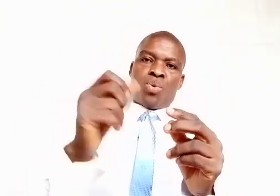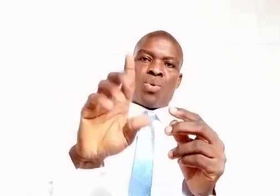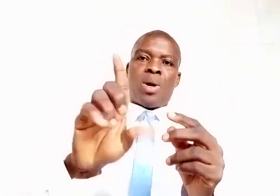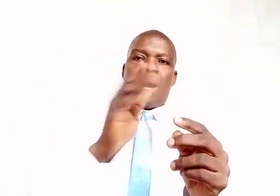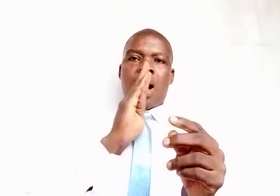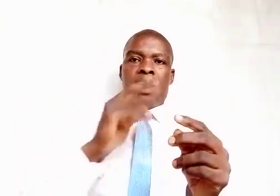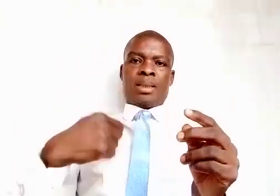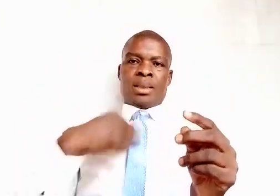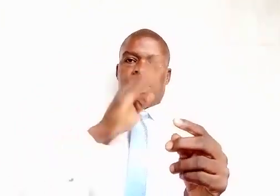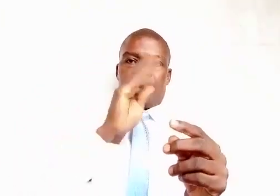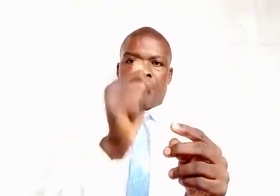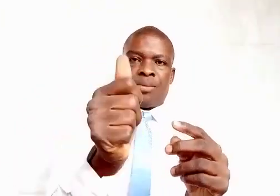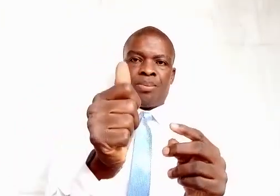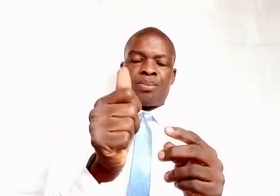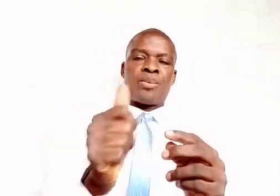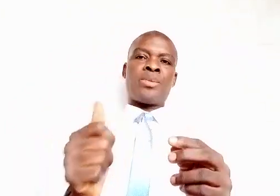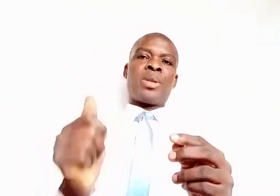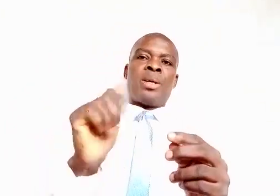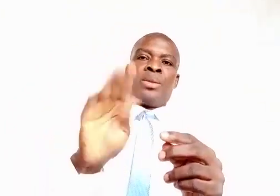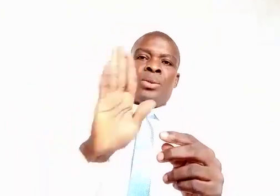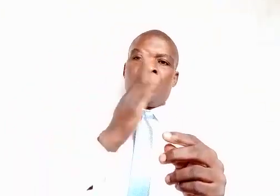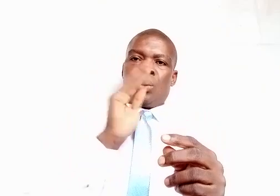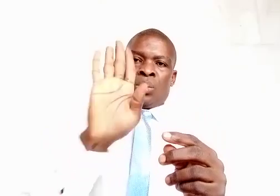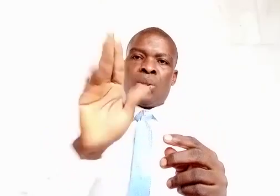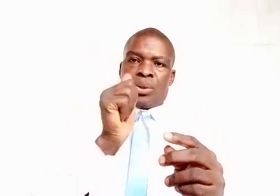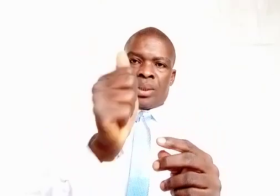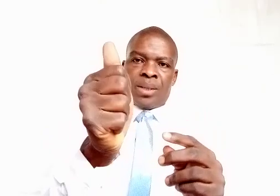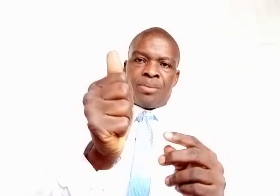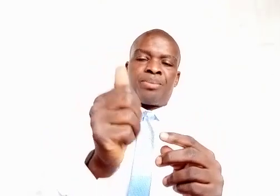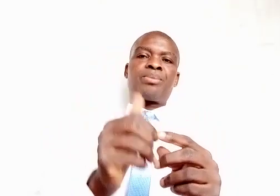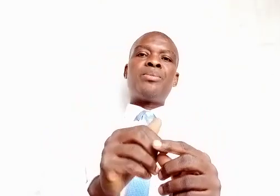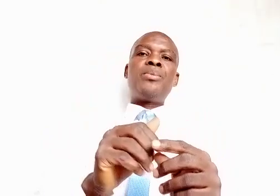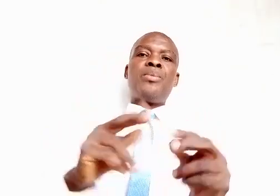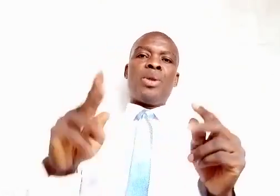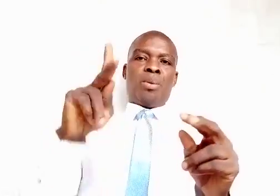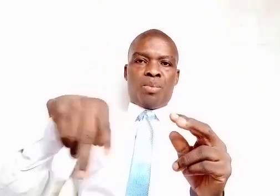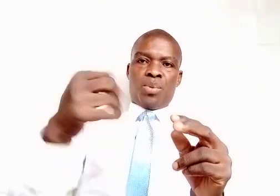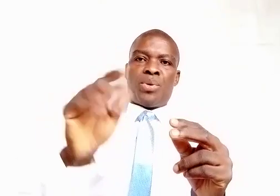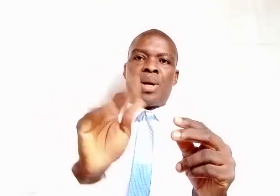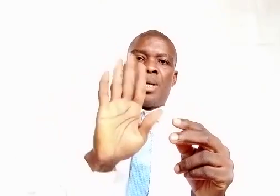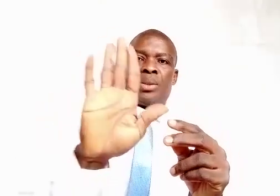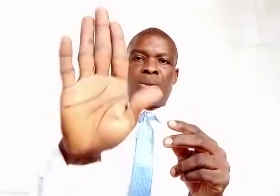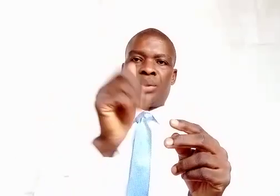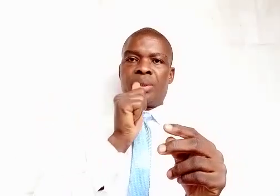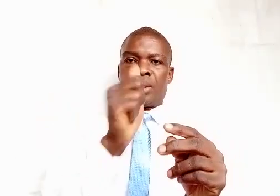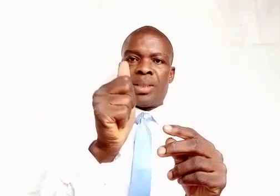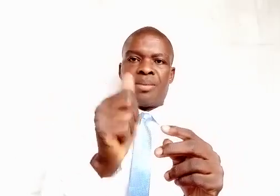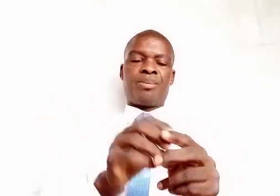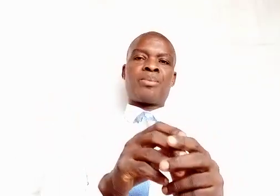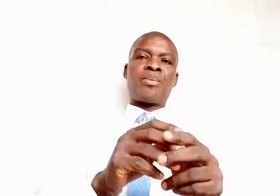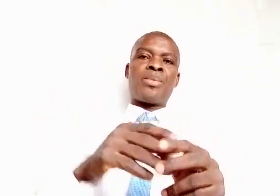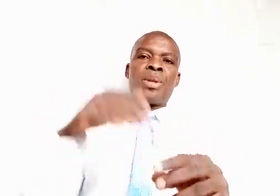ourselves, singular yourself, plural yourselves, singular himself